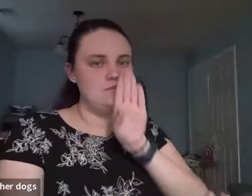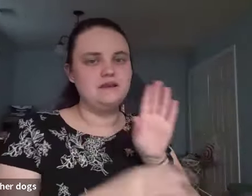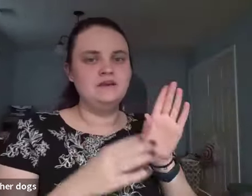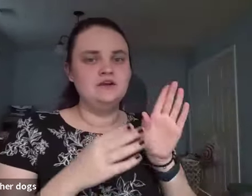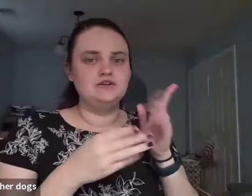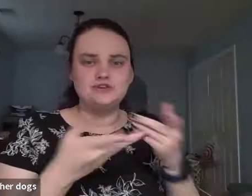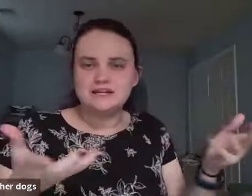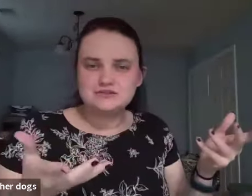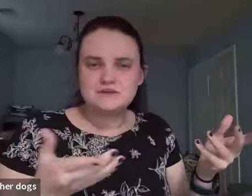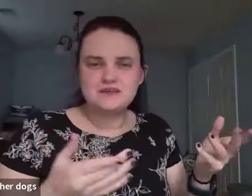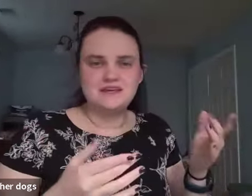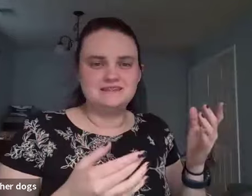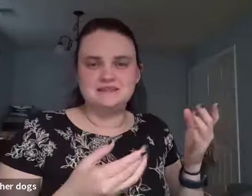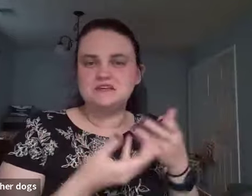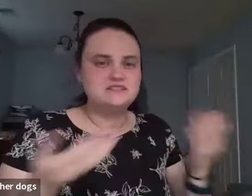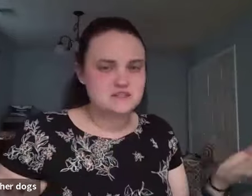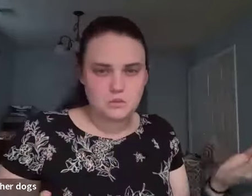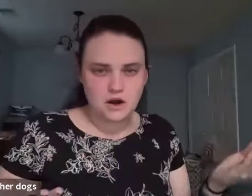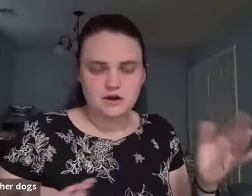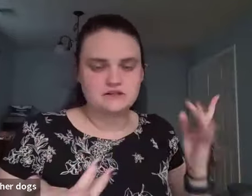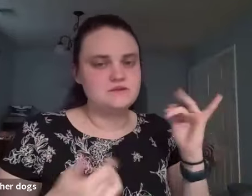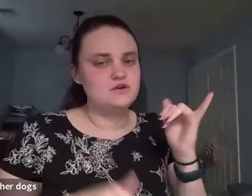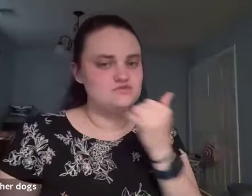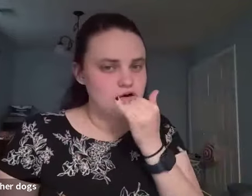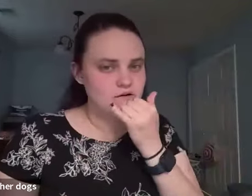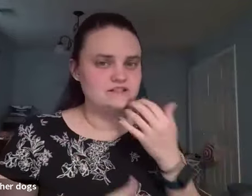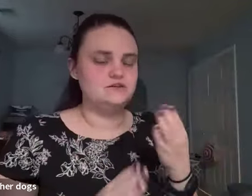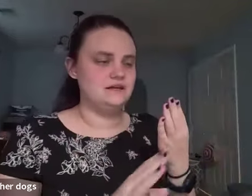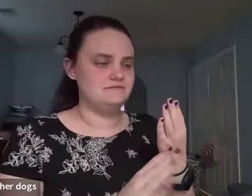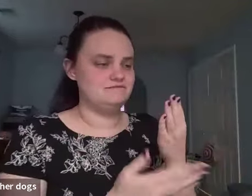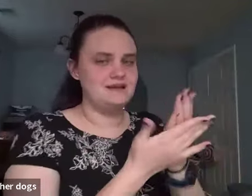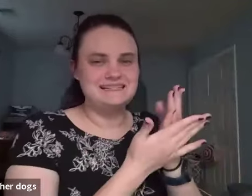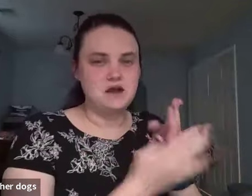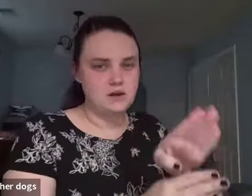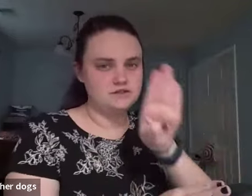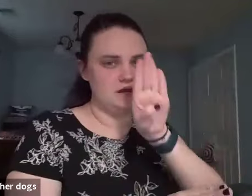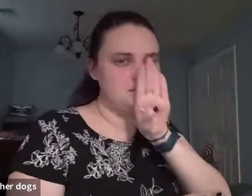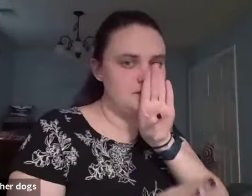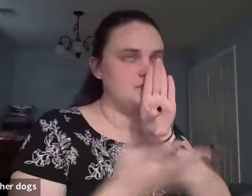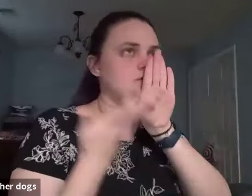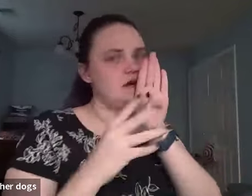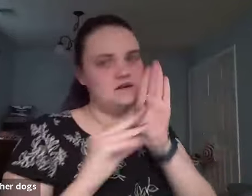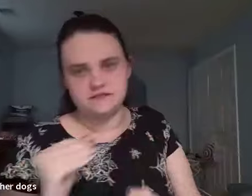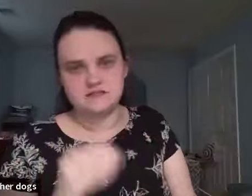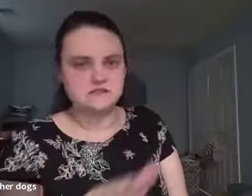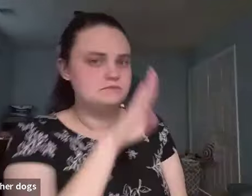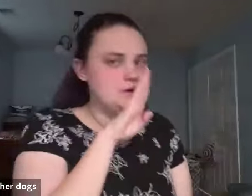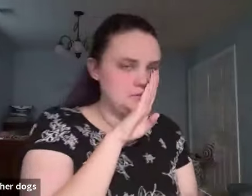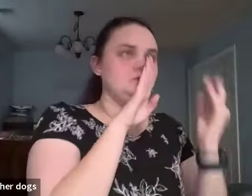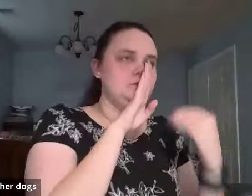know, when you're trying to do something, something doesn't work or something goes wrong. And so you get kind of stopped. You kind of bump, oh, gotta fix this. Bump, oh,